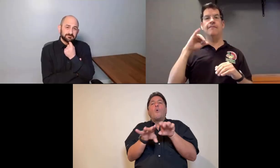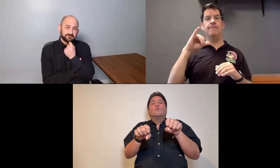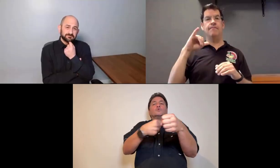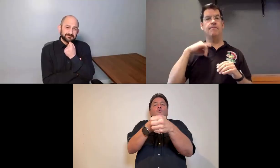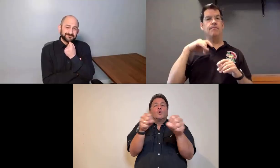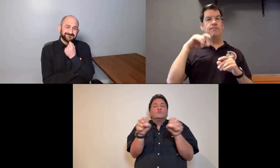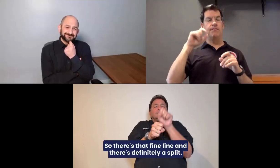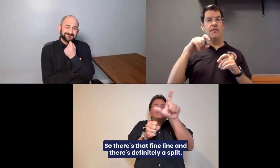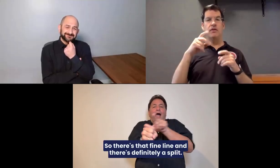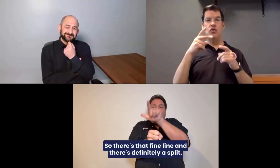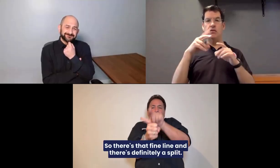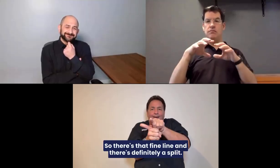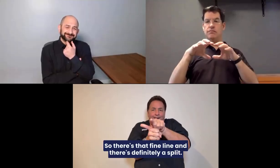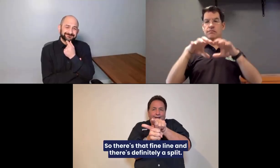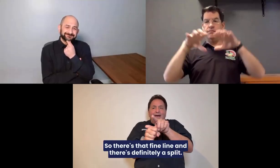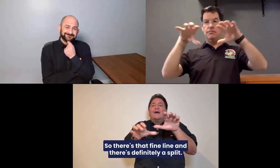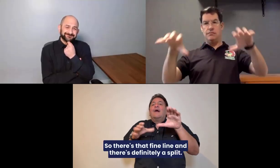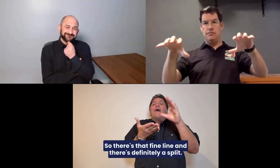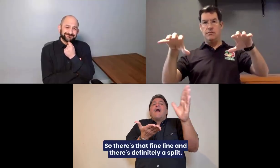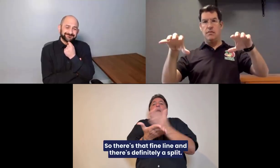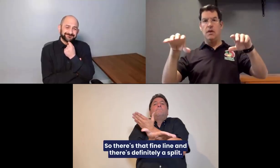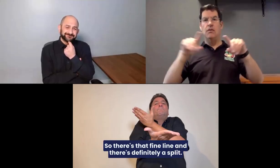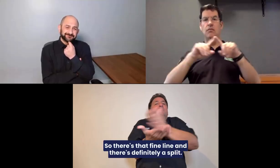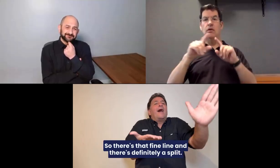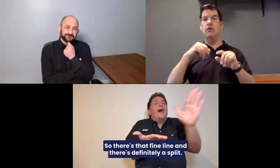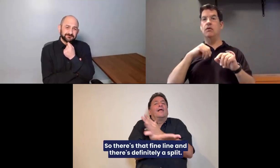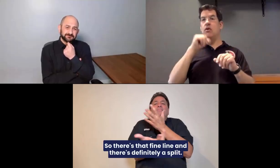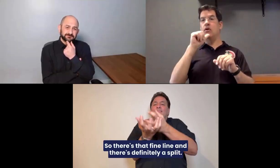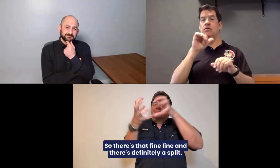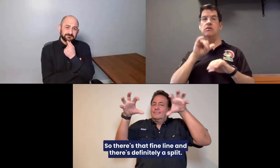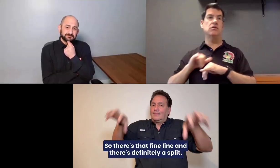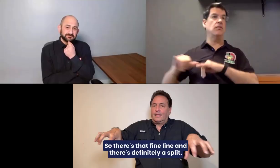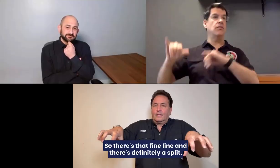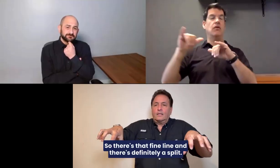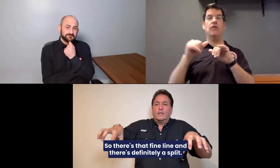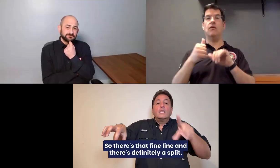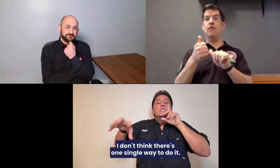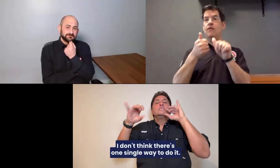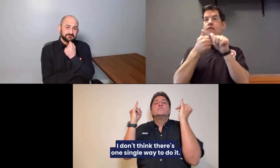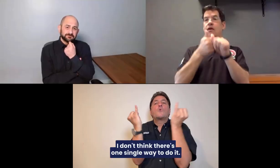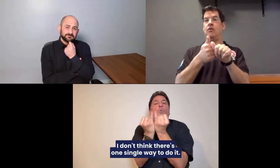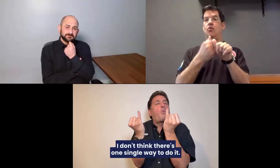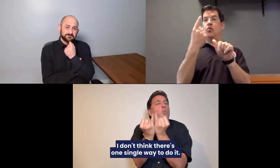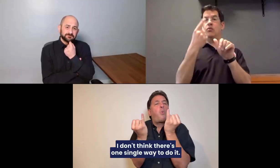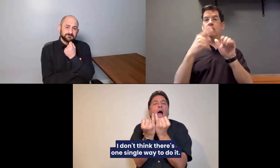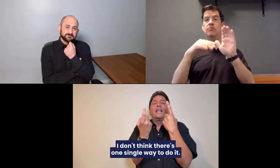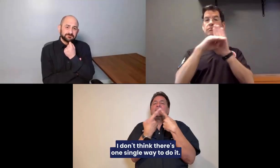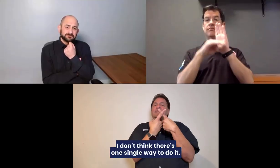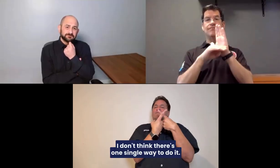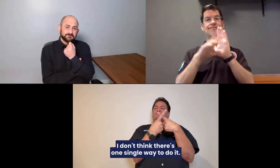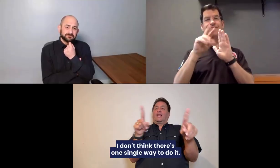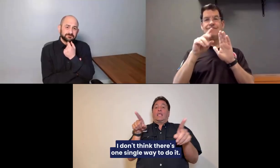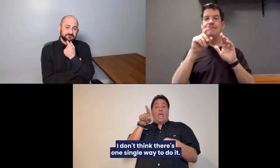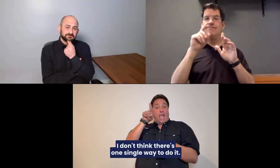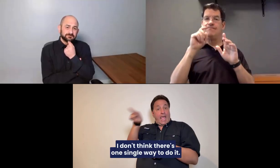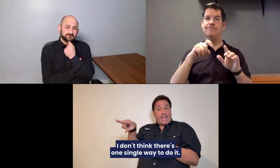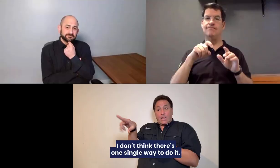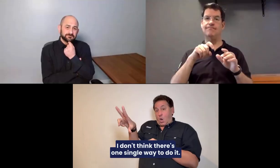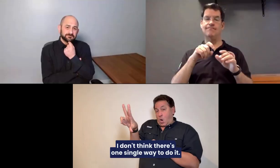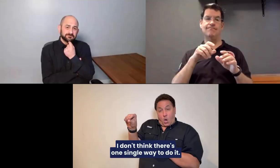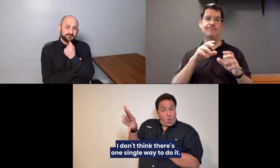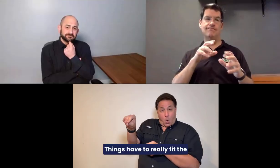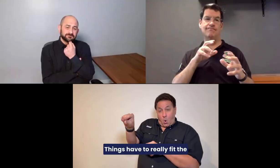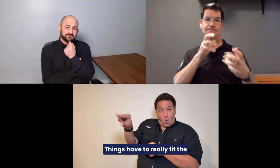community. So there's that fine line, and there's definitely a split. I don't think there's one single way to do